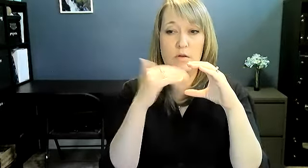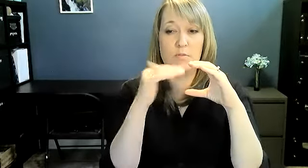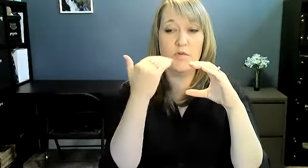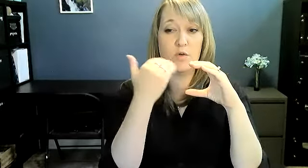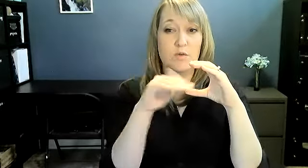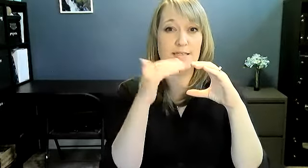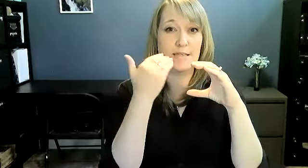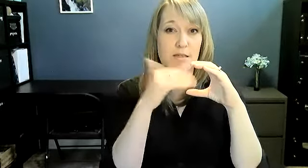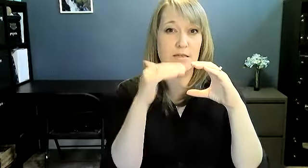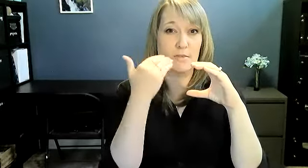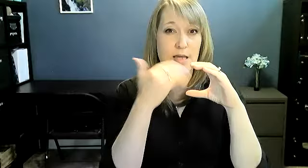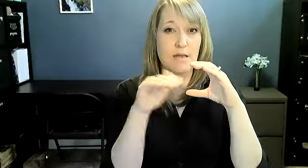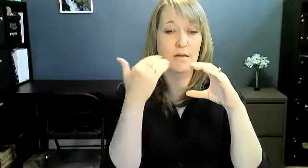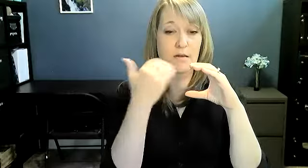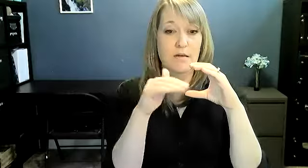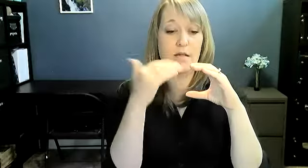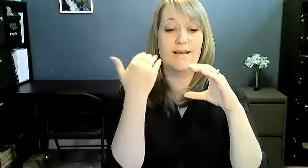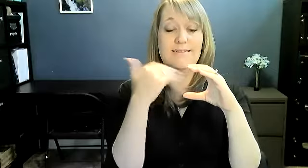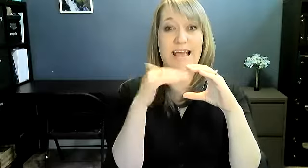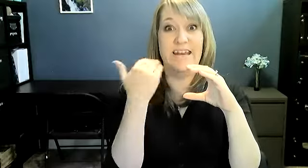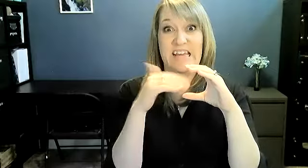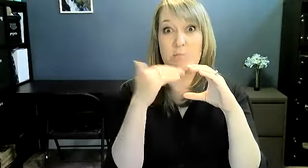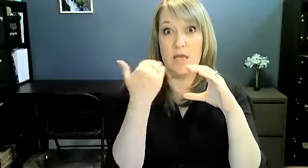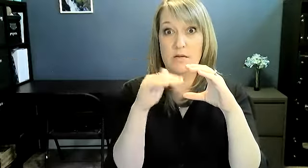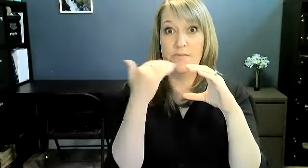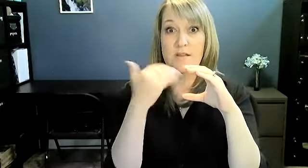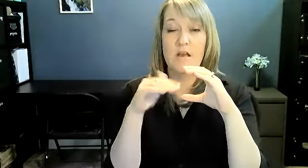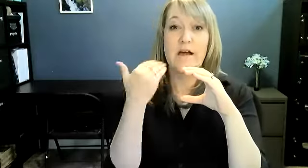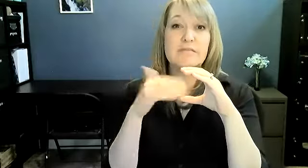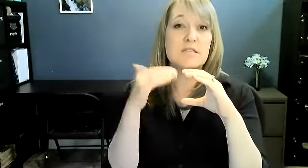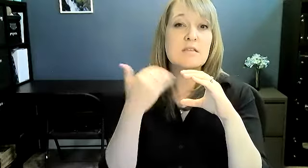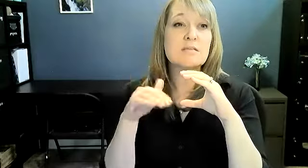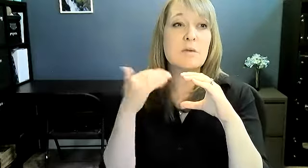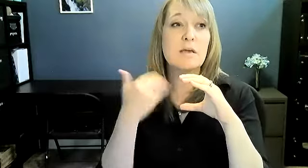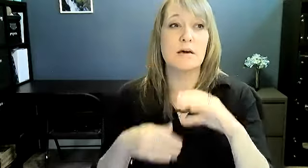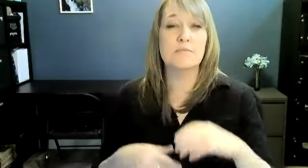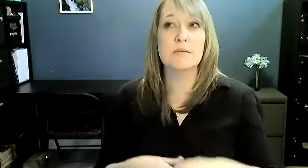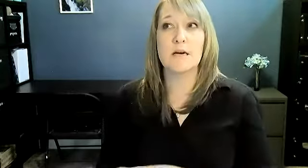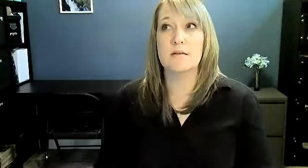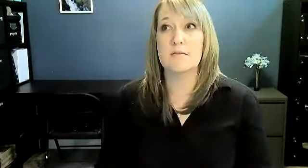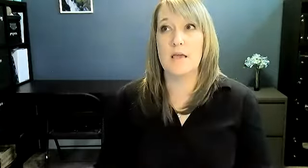move your wrist this way. That's an email. I've seen this become kind of